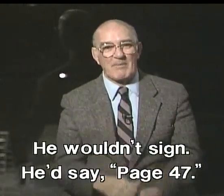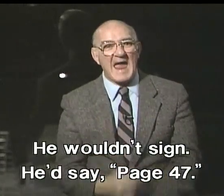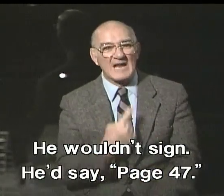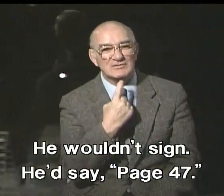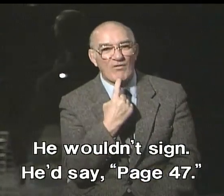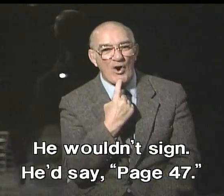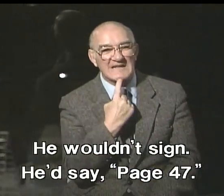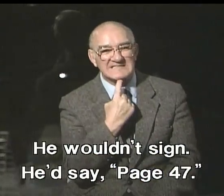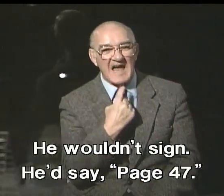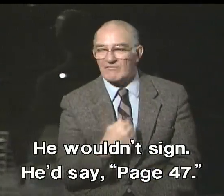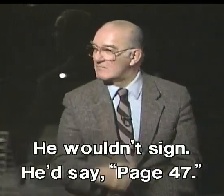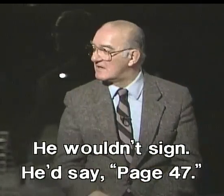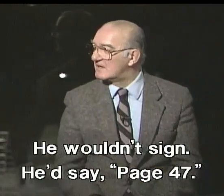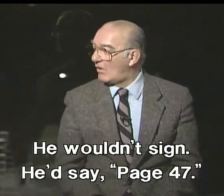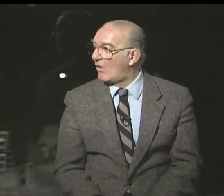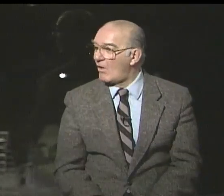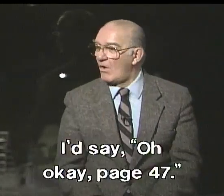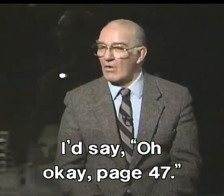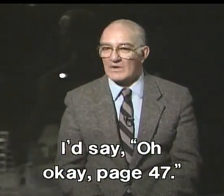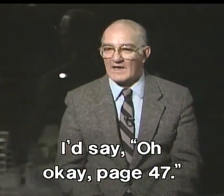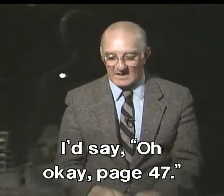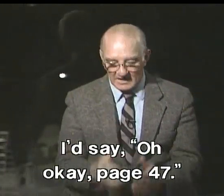Page 47, me. Oh, okay.